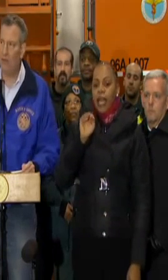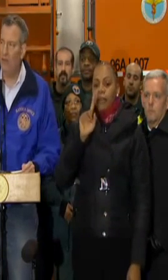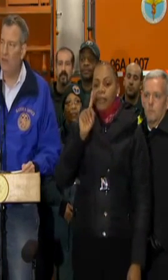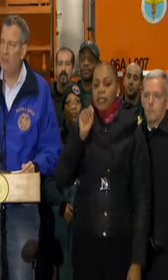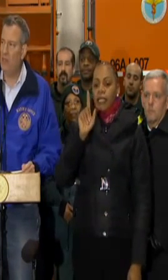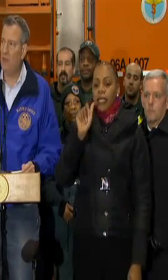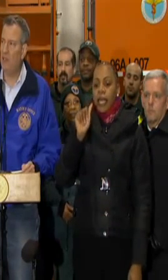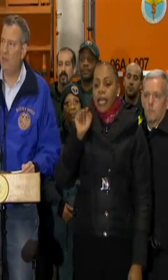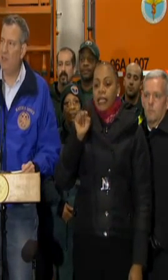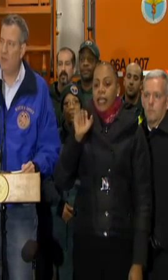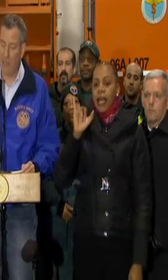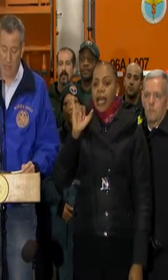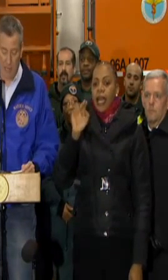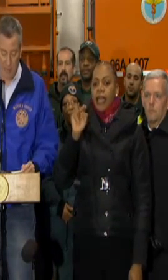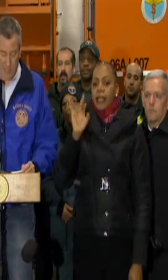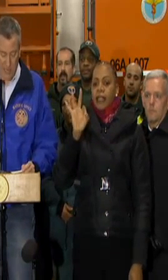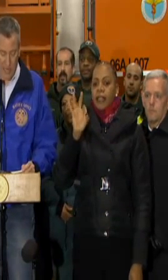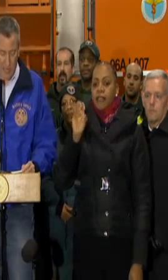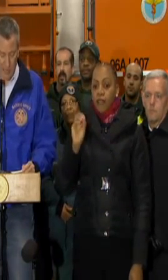www.mta.info.